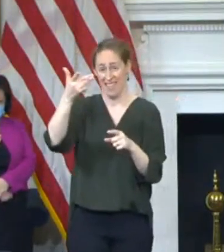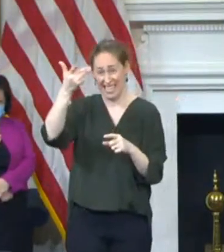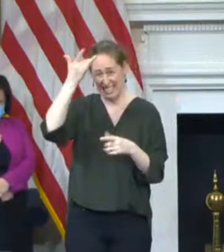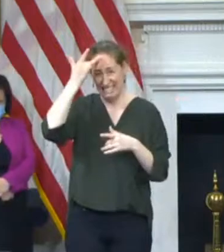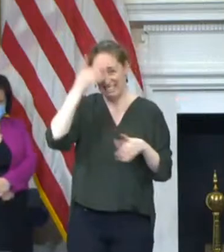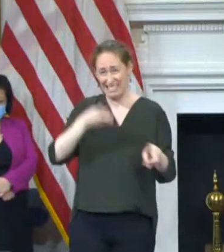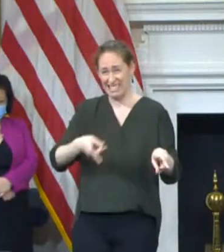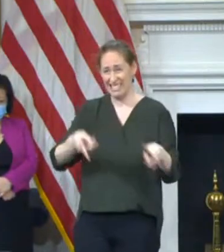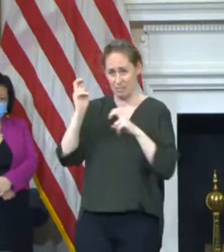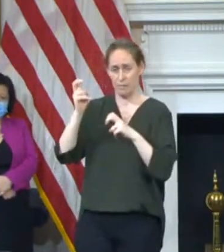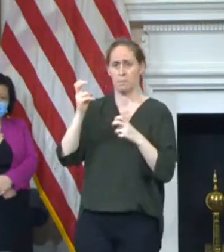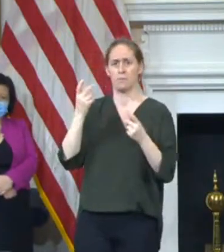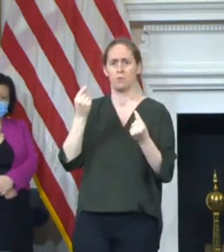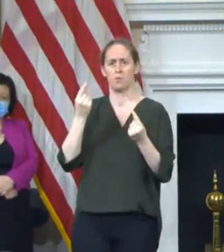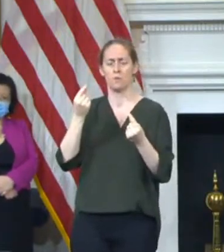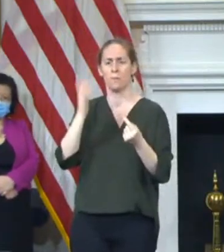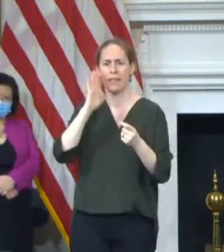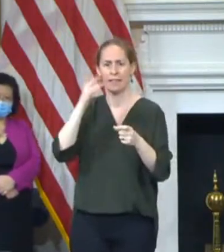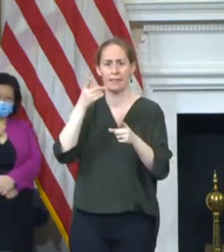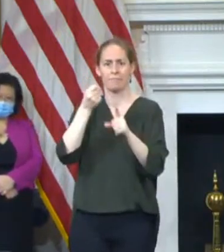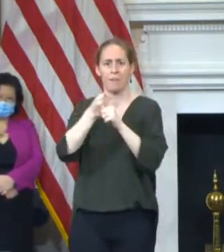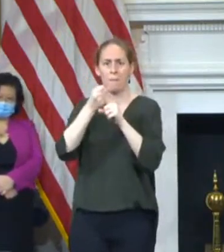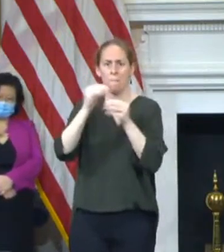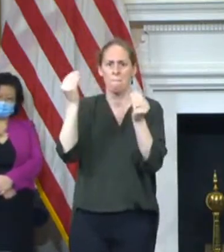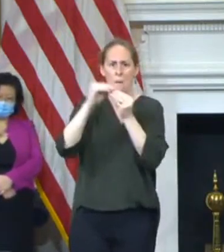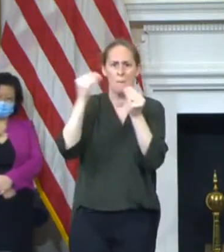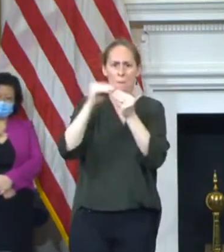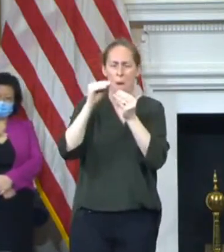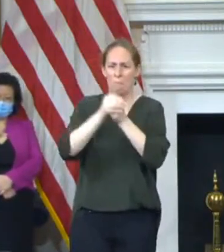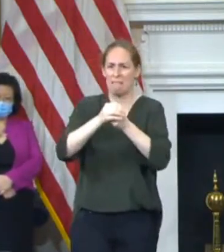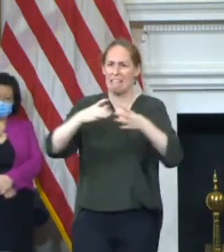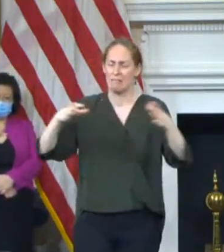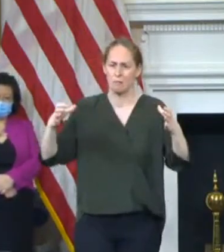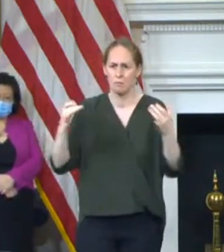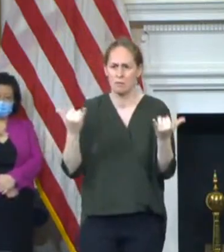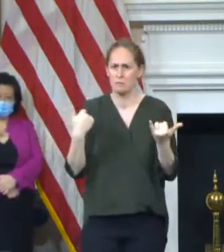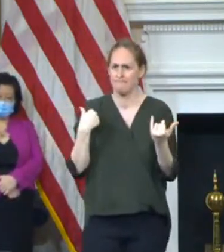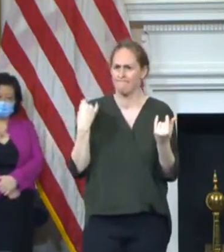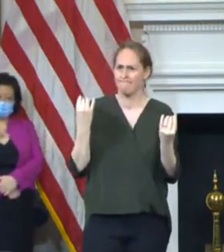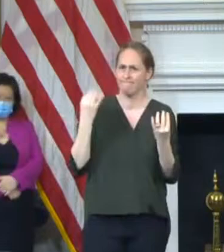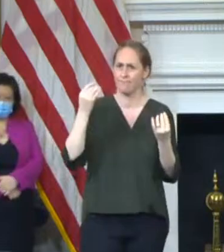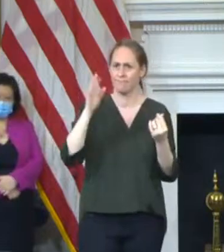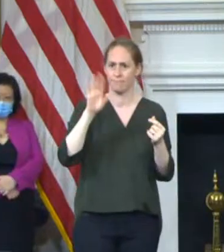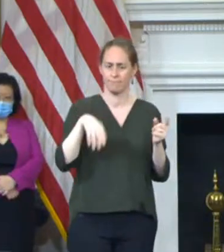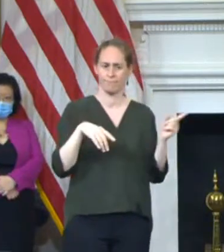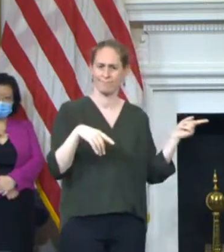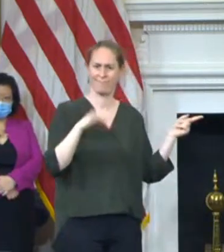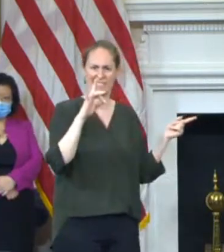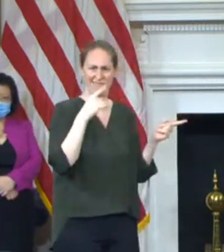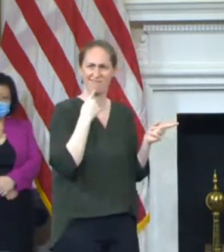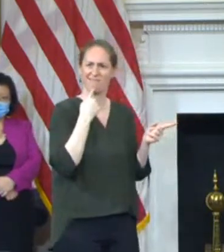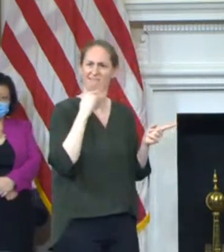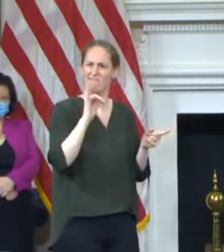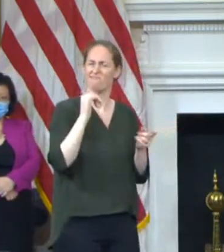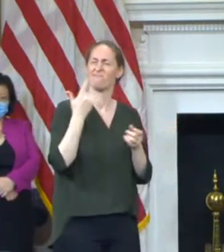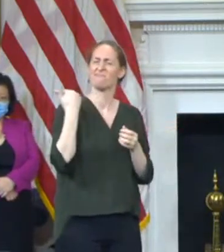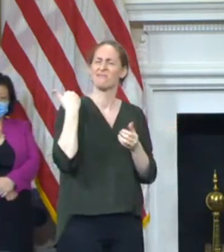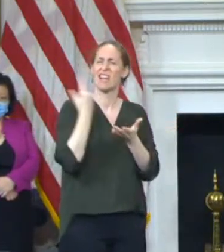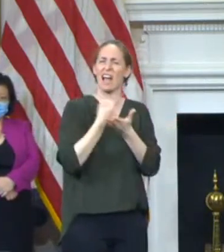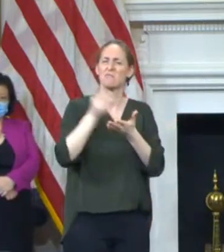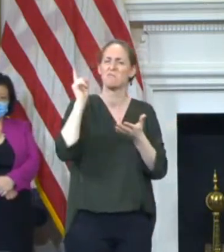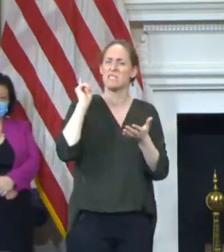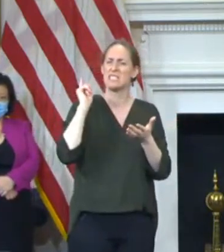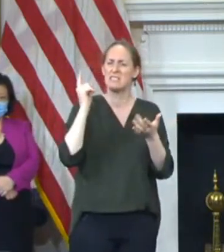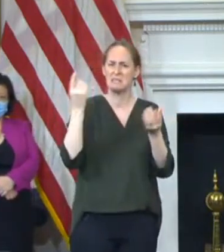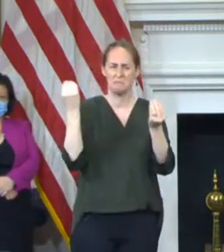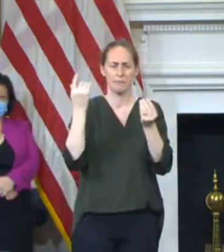and I know that the new restrictions you announced just went into effect last week, but how long are you willing to wait before implementing